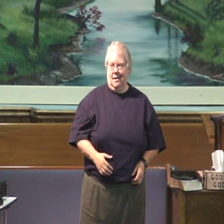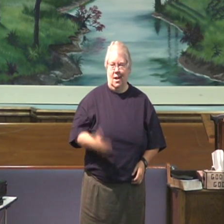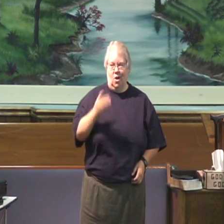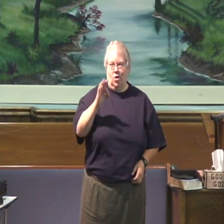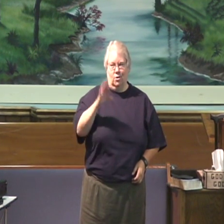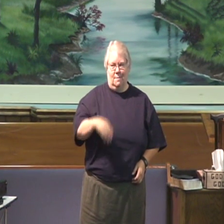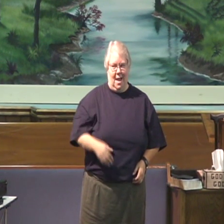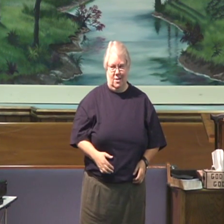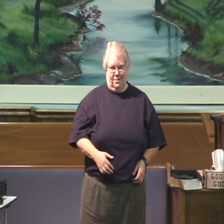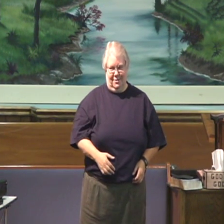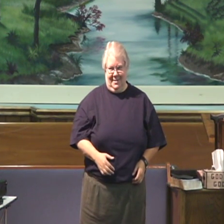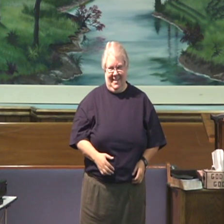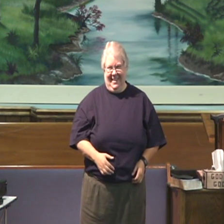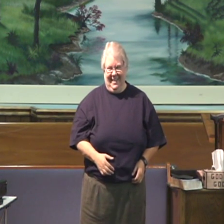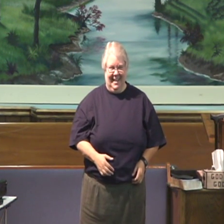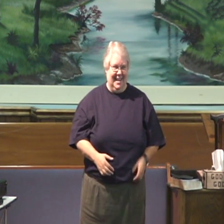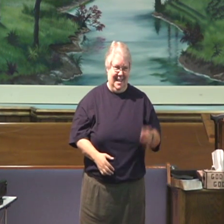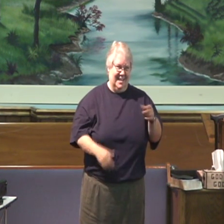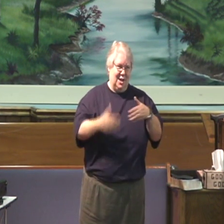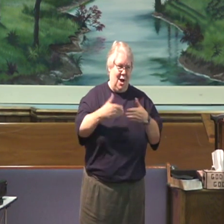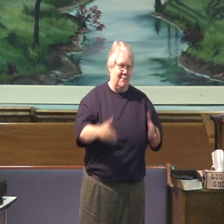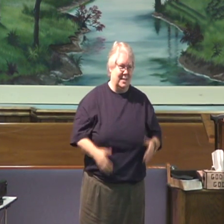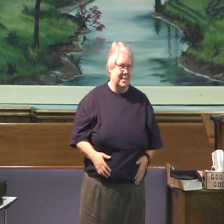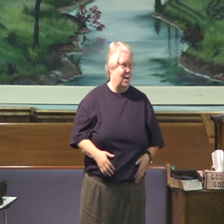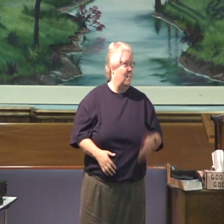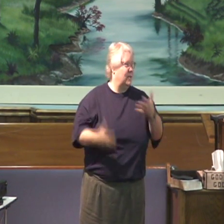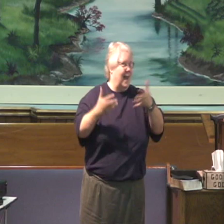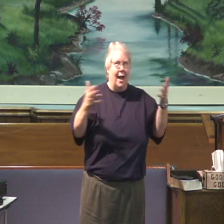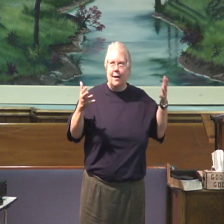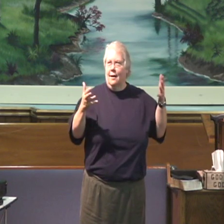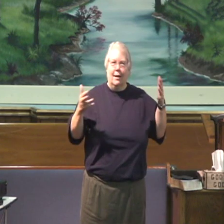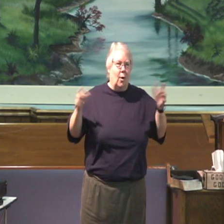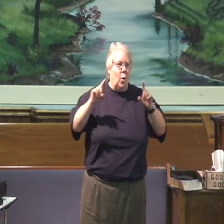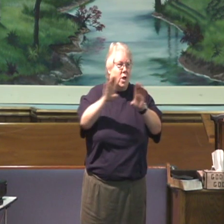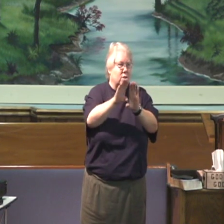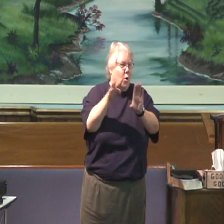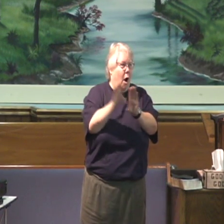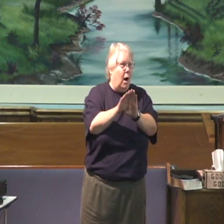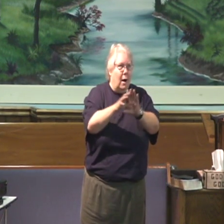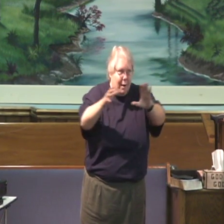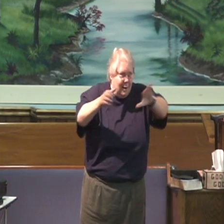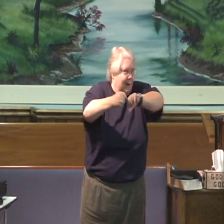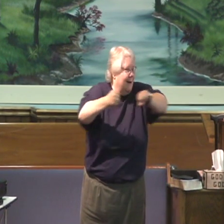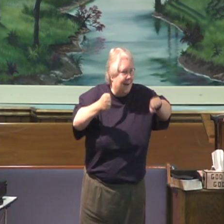I know your pastor. His office is almost like, where's the door?